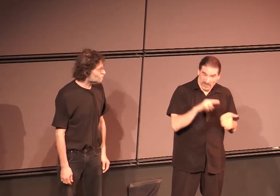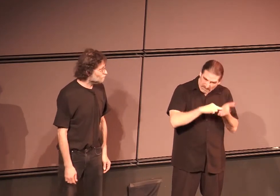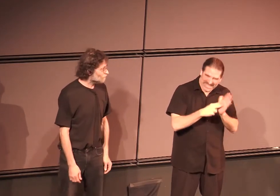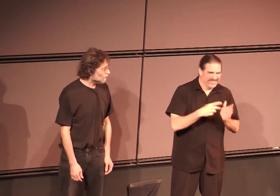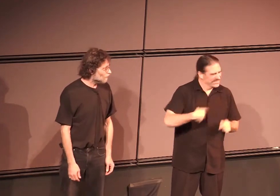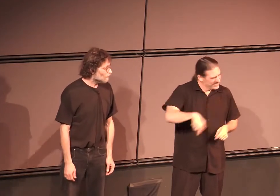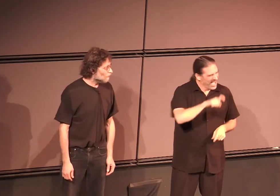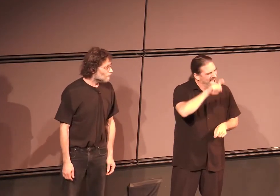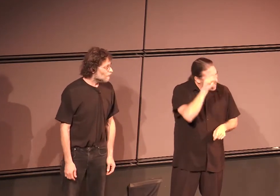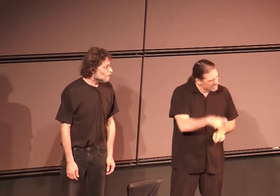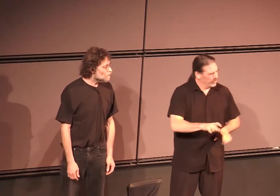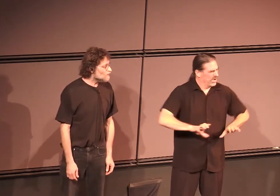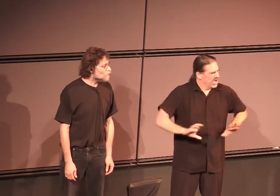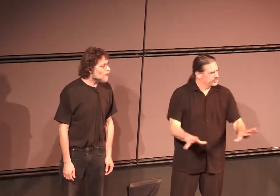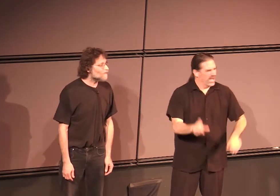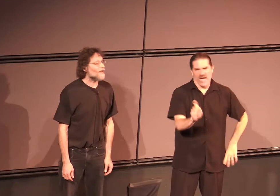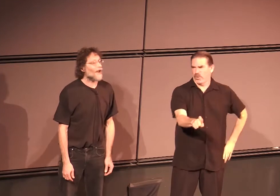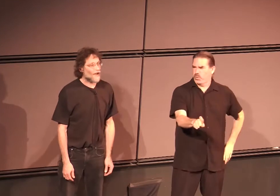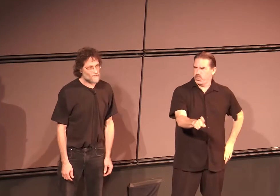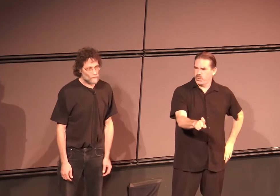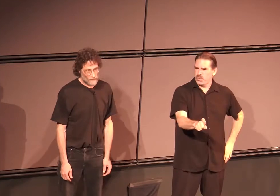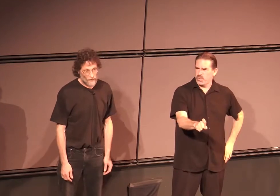It means we have to act. We have to.